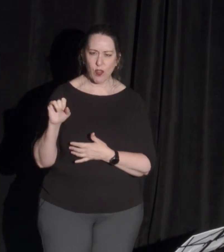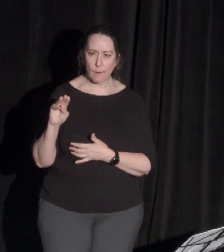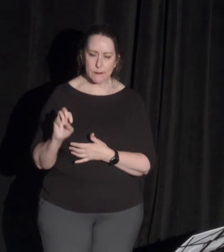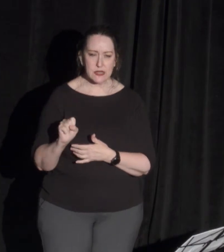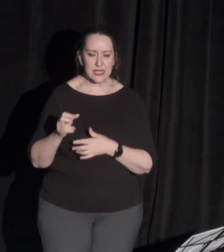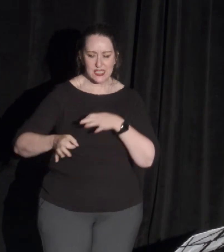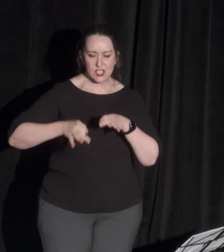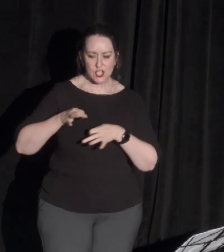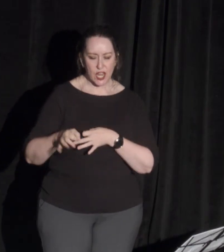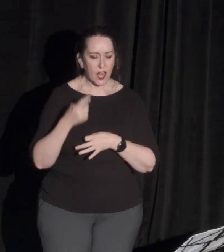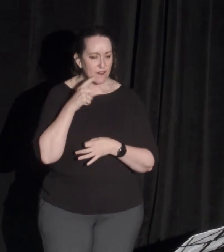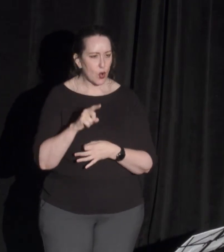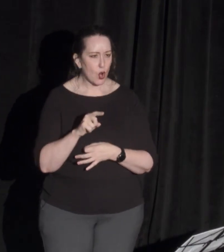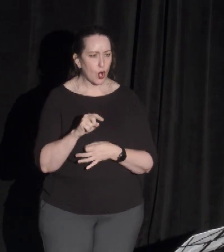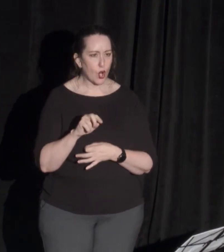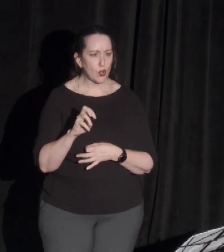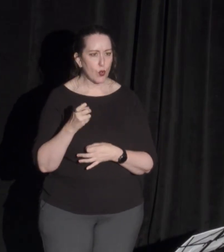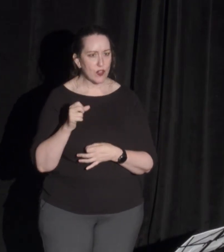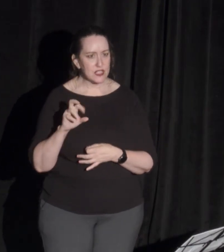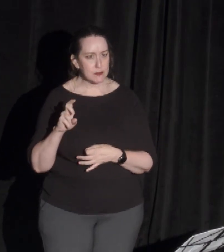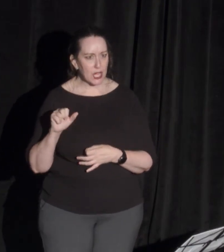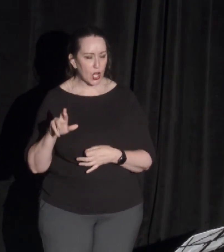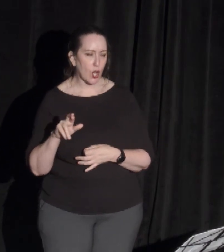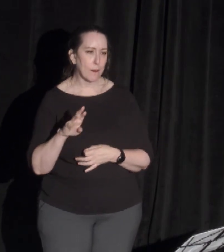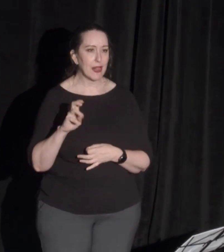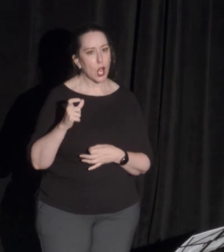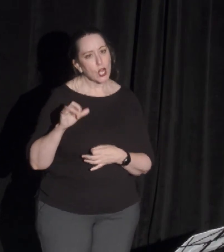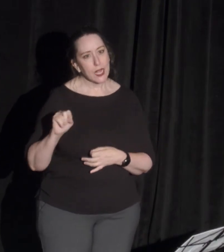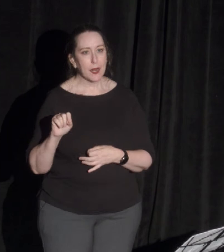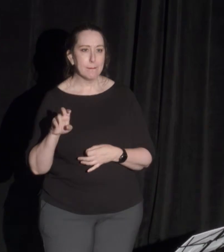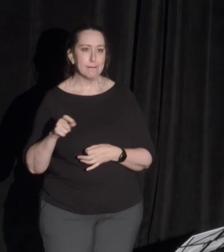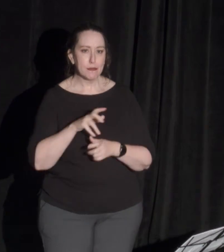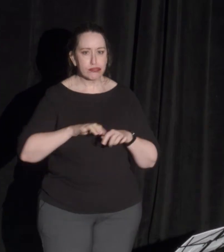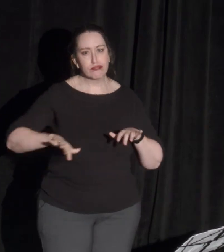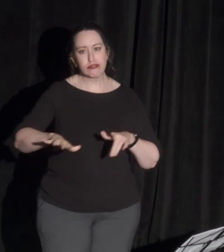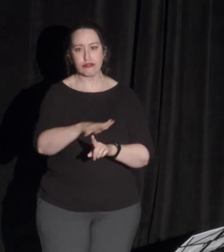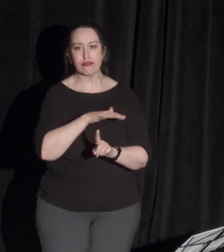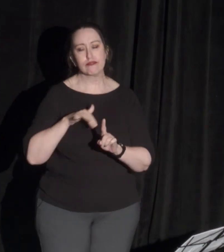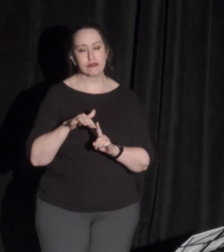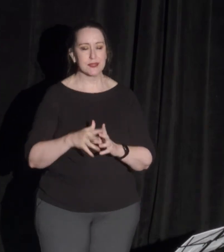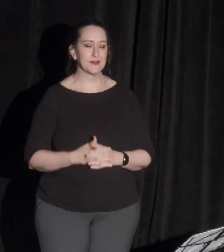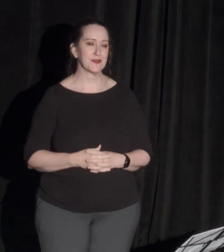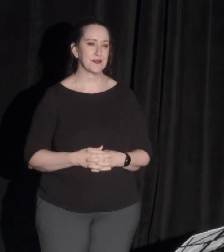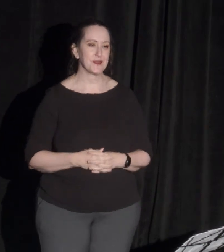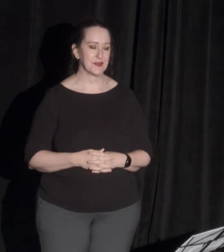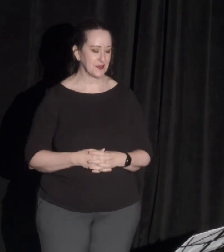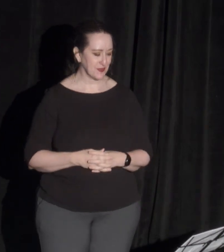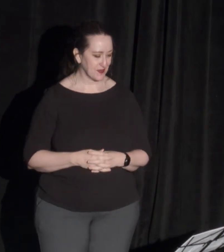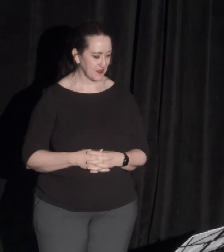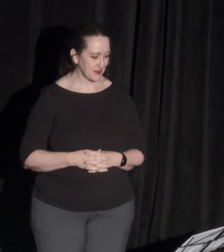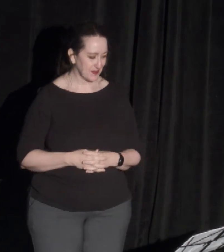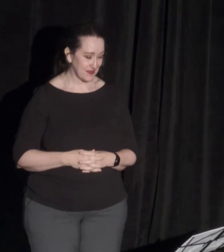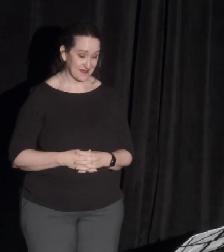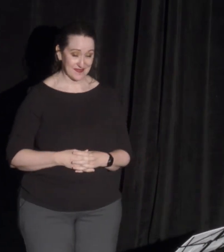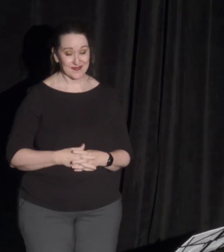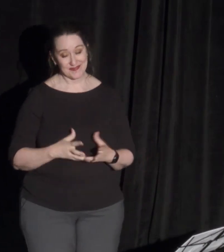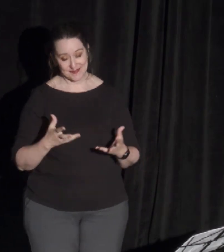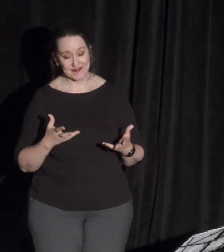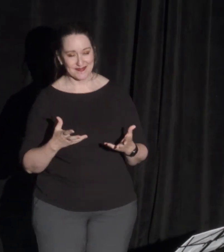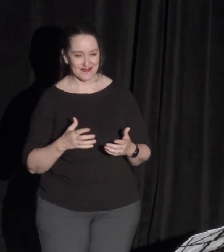for a noosphere full of Ballardian tantropies. I'm glad somebody laughed at that. It